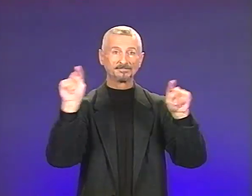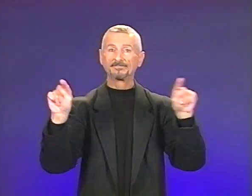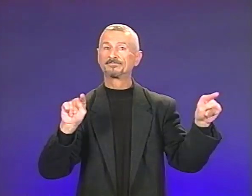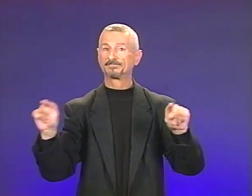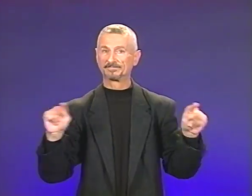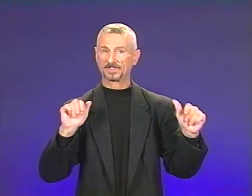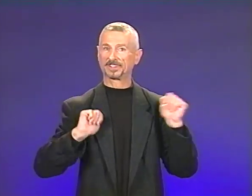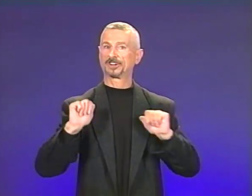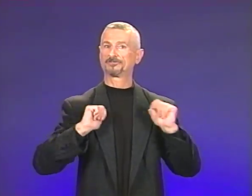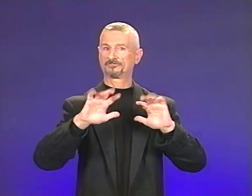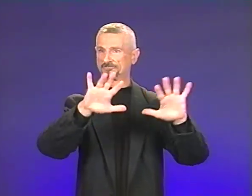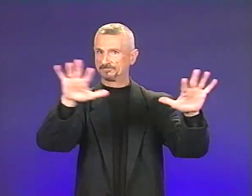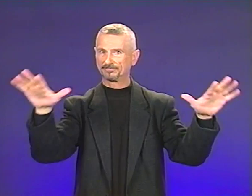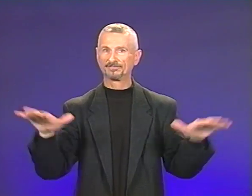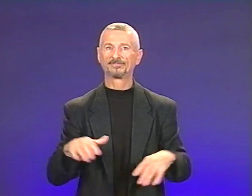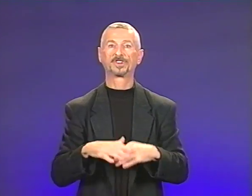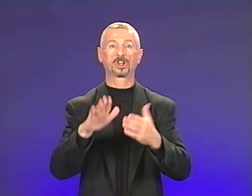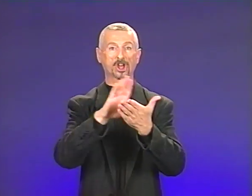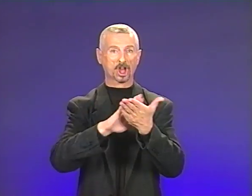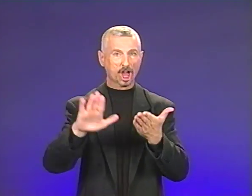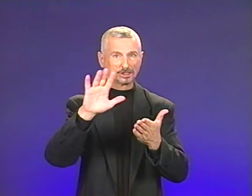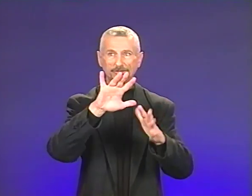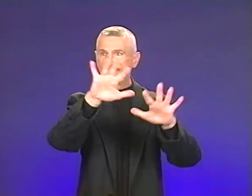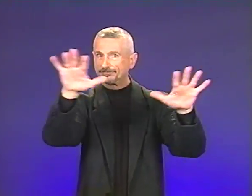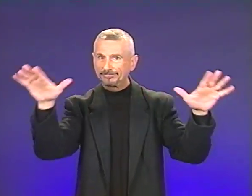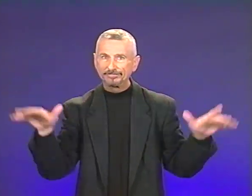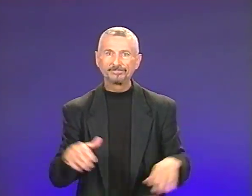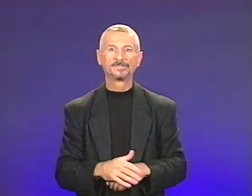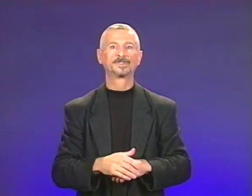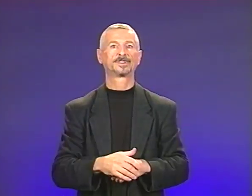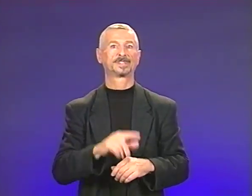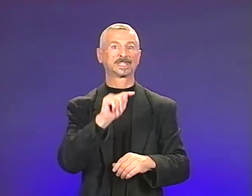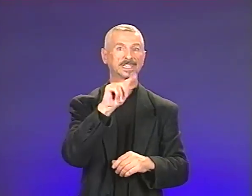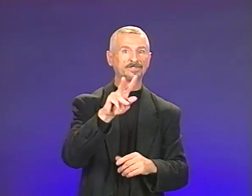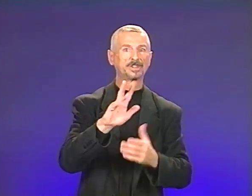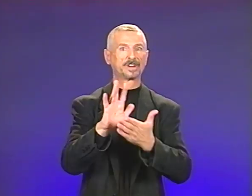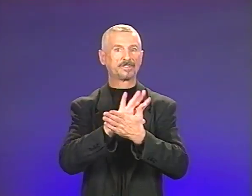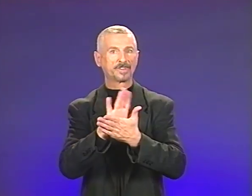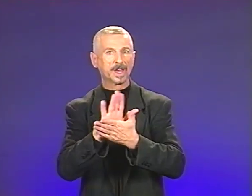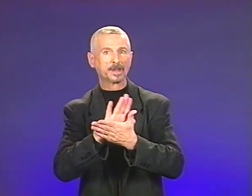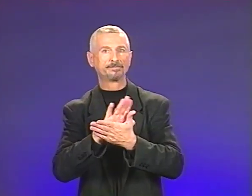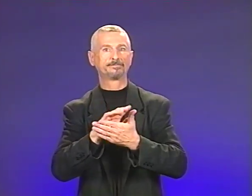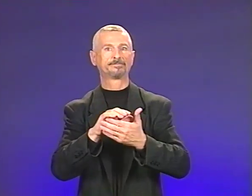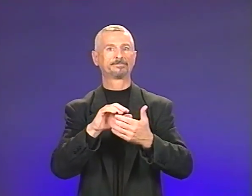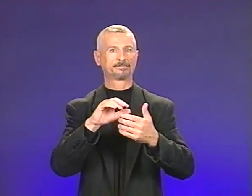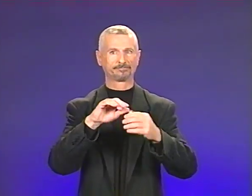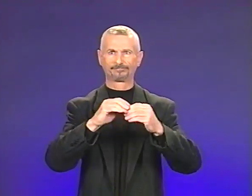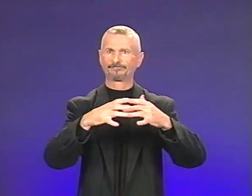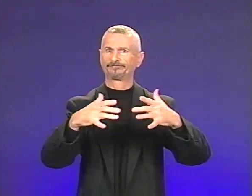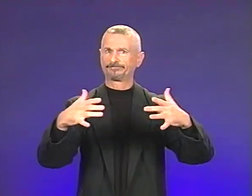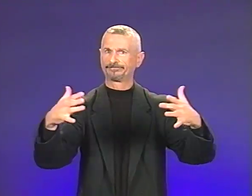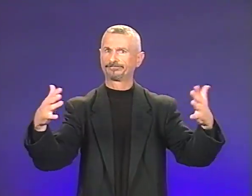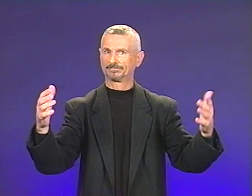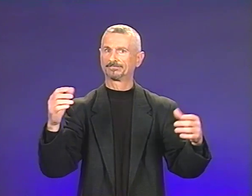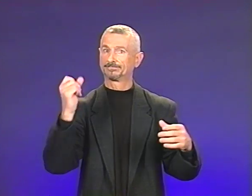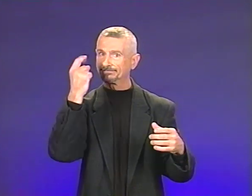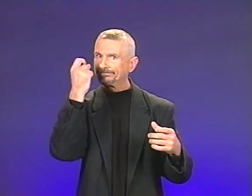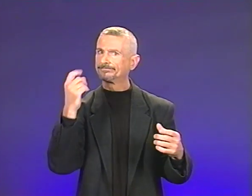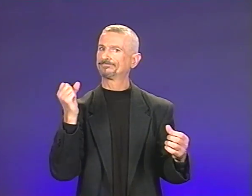Additionally, deaf-related productions are performed by local theater groups and colleges and universities. Recently, television shows